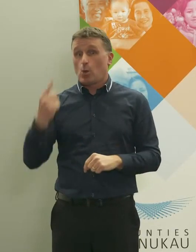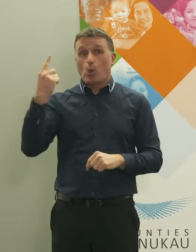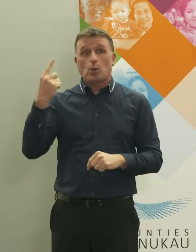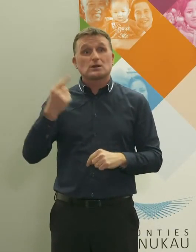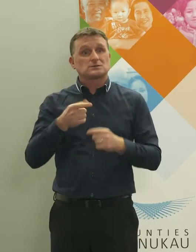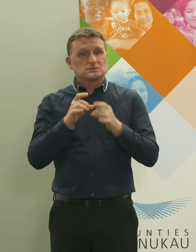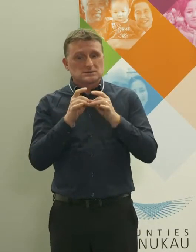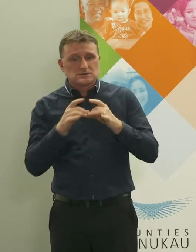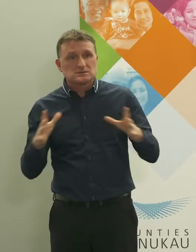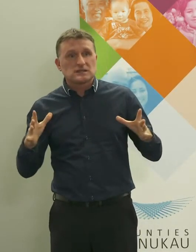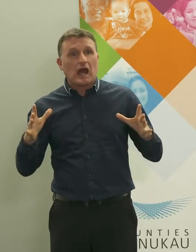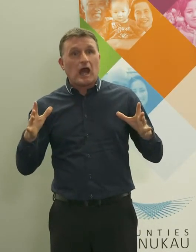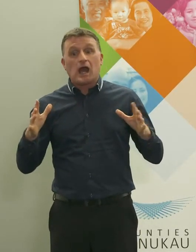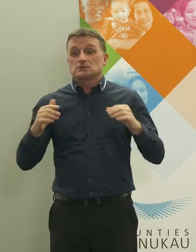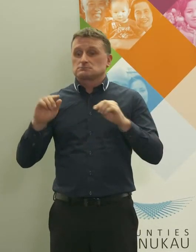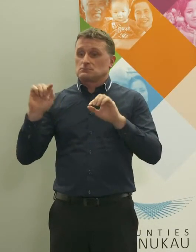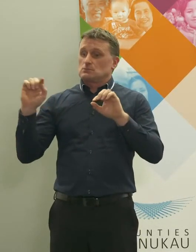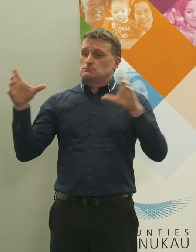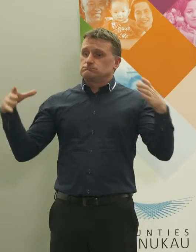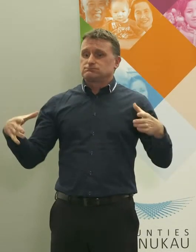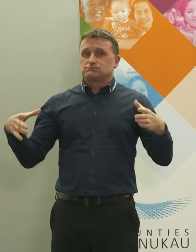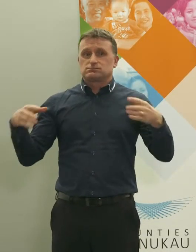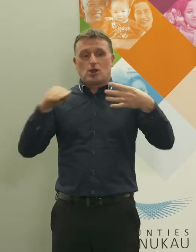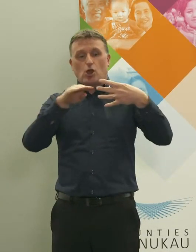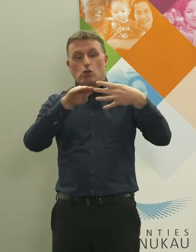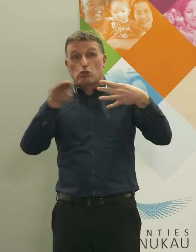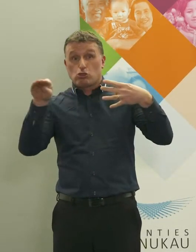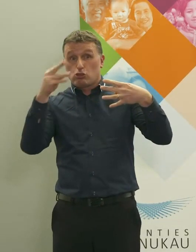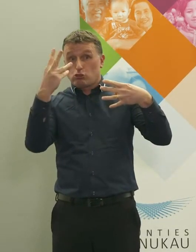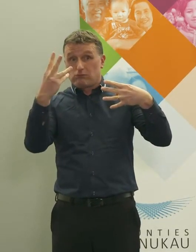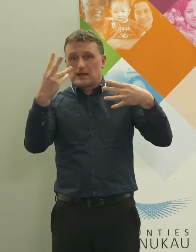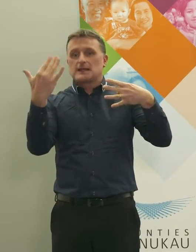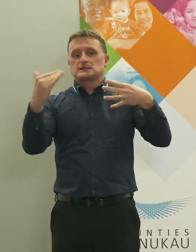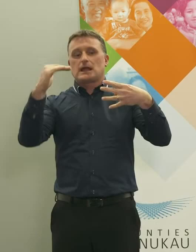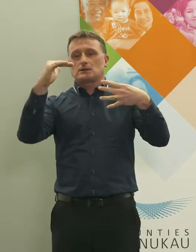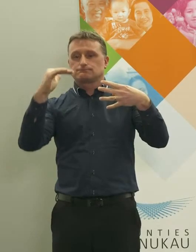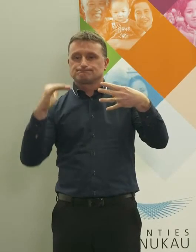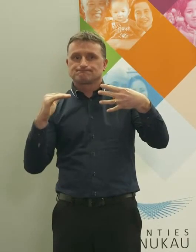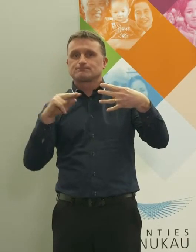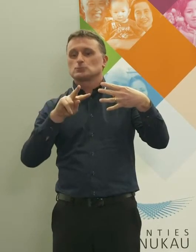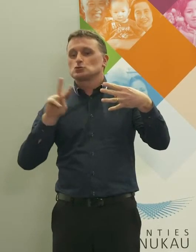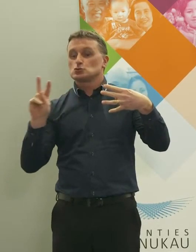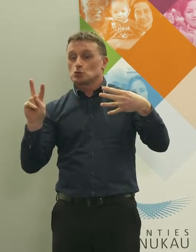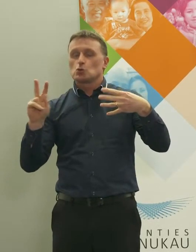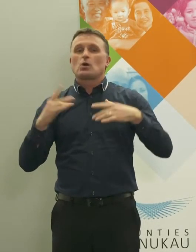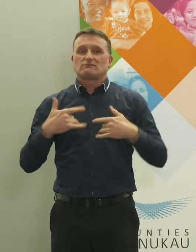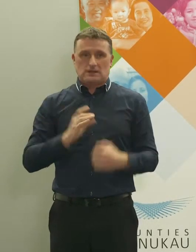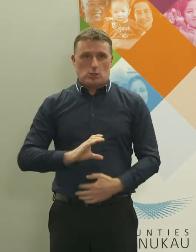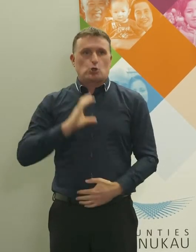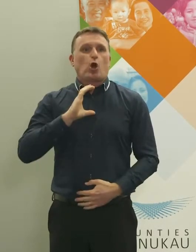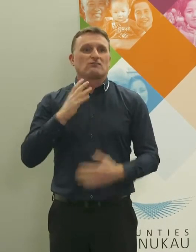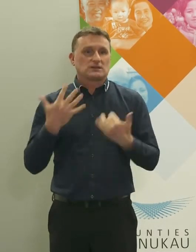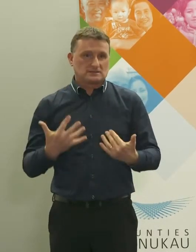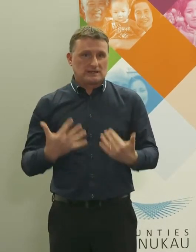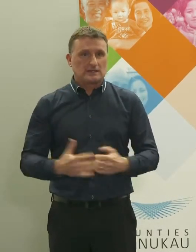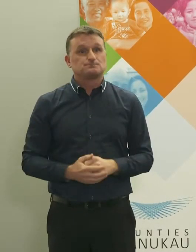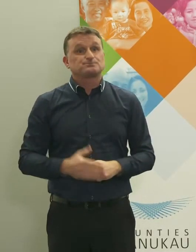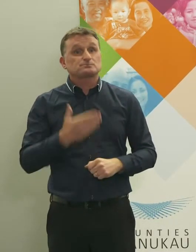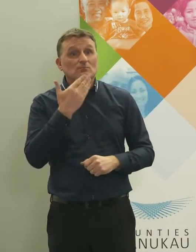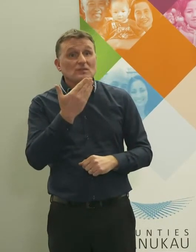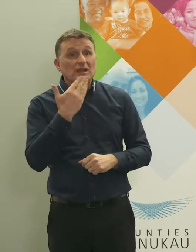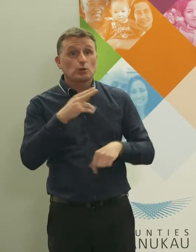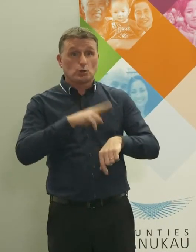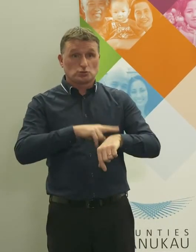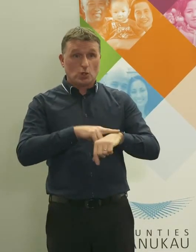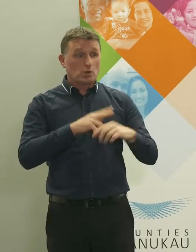begin the transition from Alert Level 3 back down to Alert Level 2 with confidence. So I'd like to thank you, William, and your